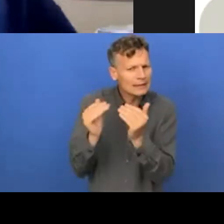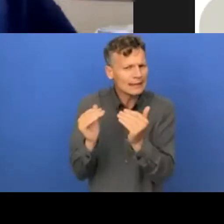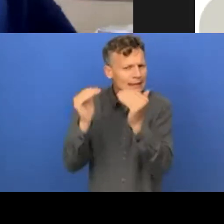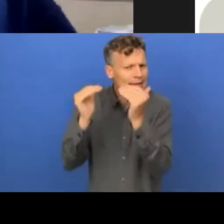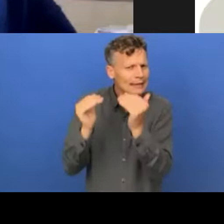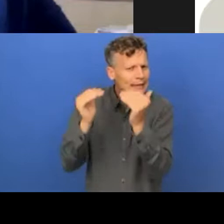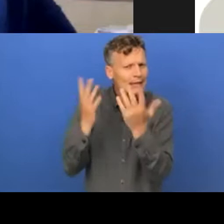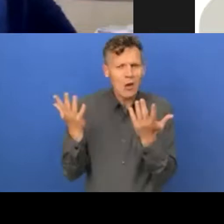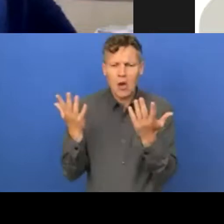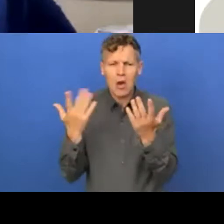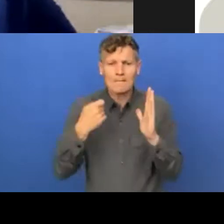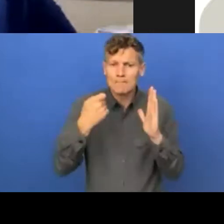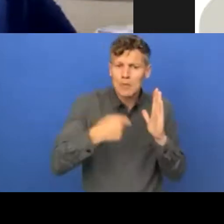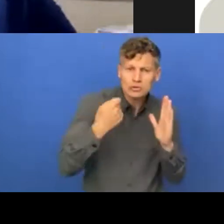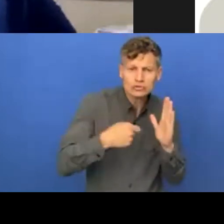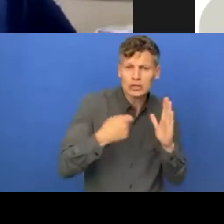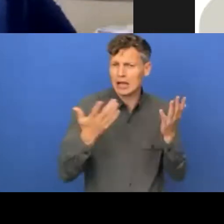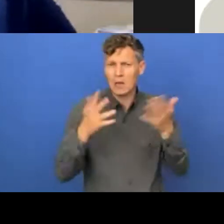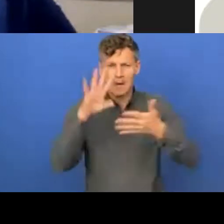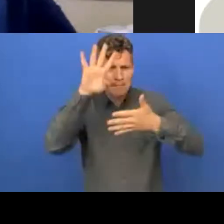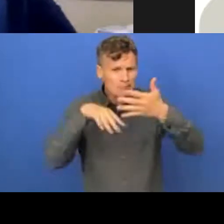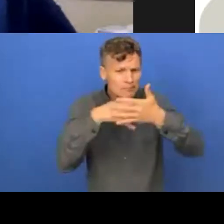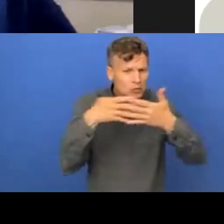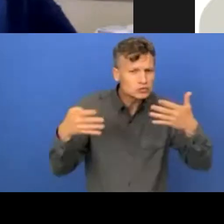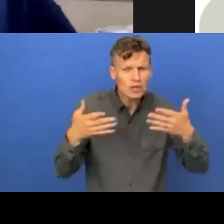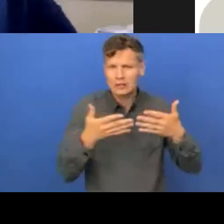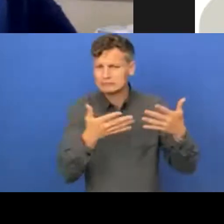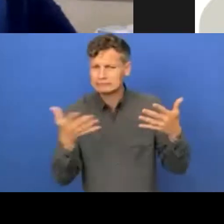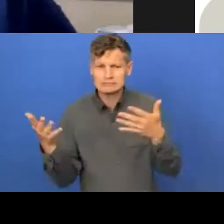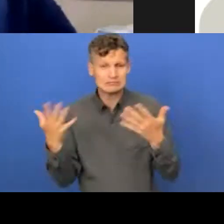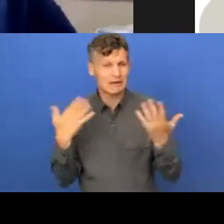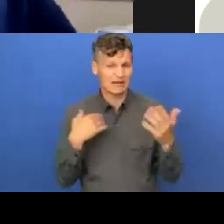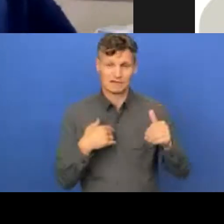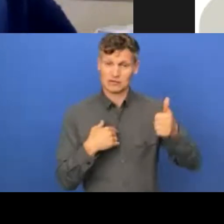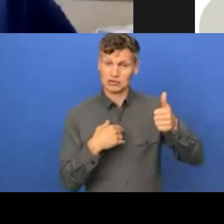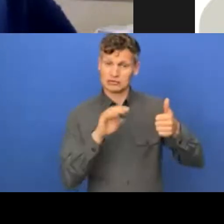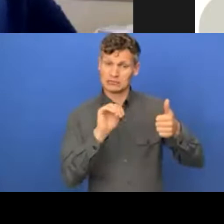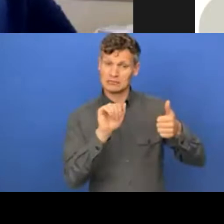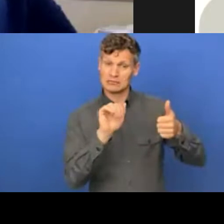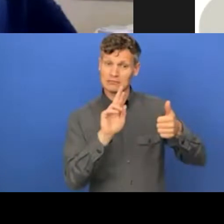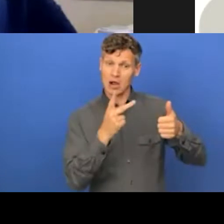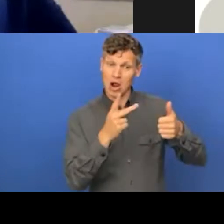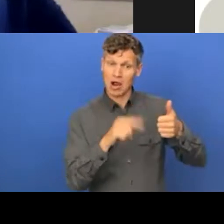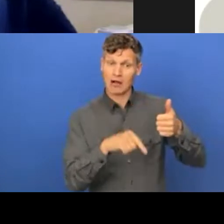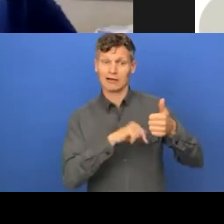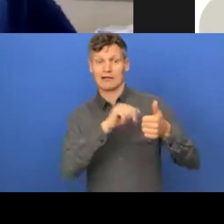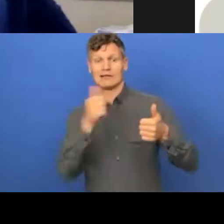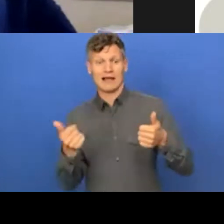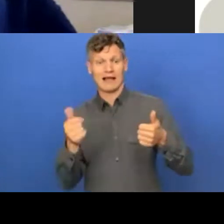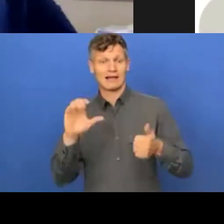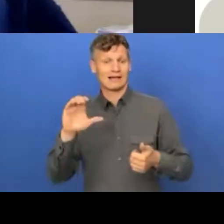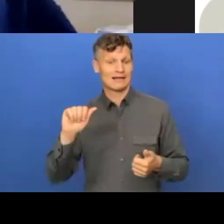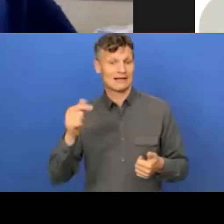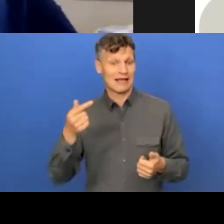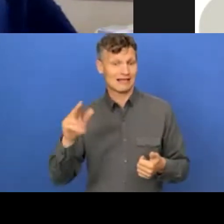the evidence collected. So perhaps I'll start with Mark, and then we'll move to Kathy, and then hopefully we'll try